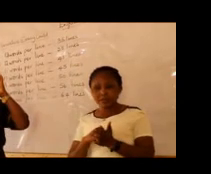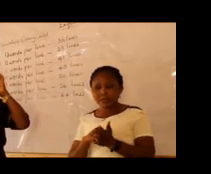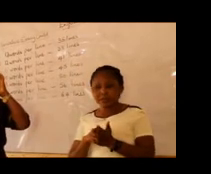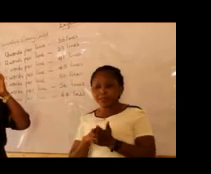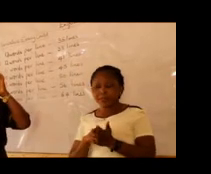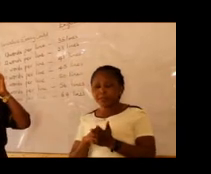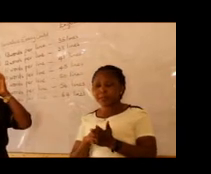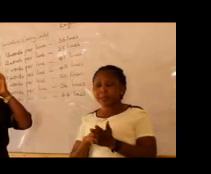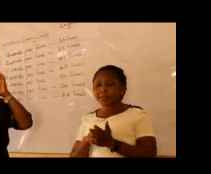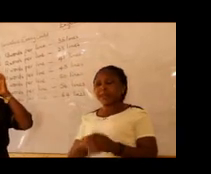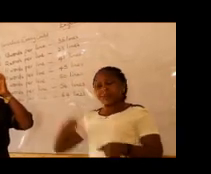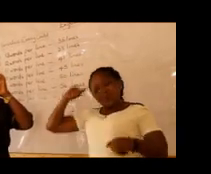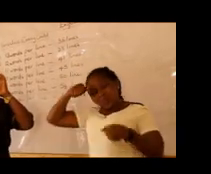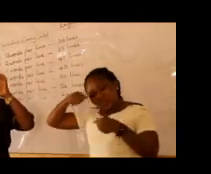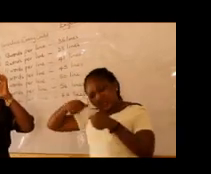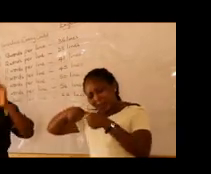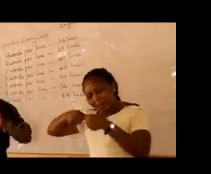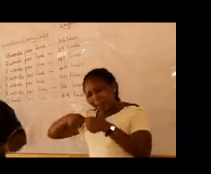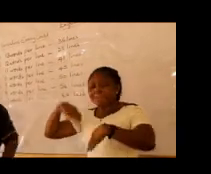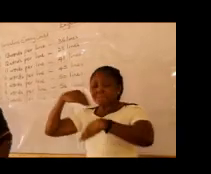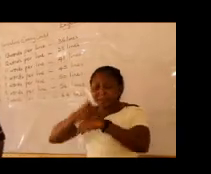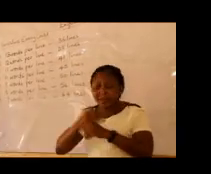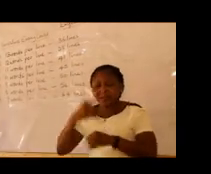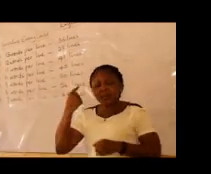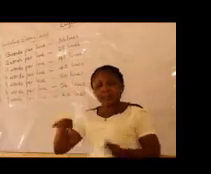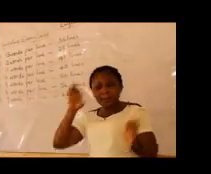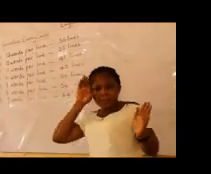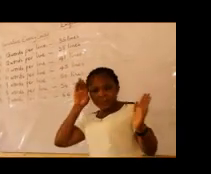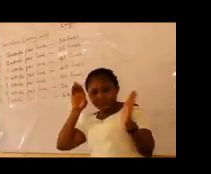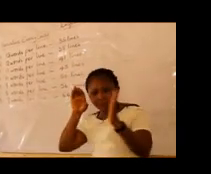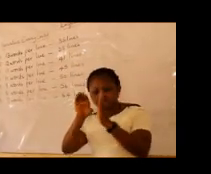formed the picture. Remember, you formed the picture of